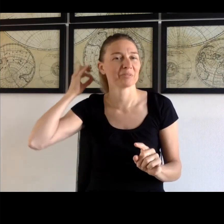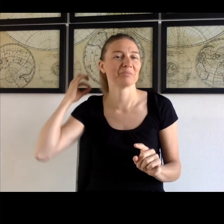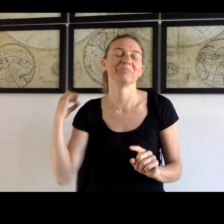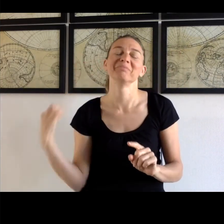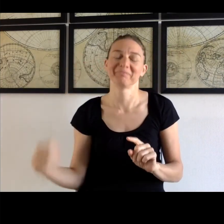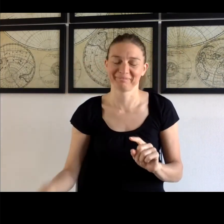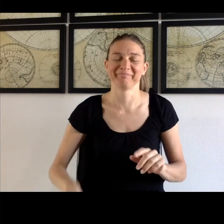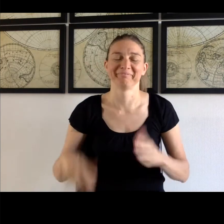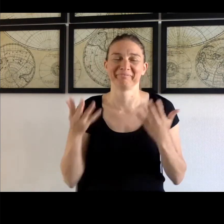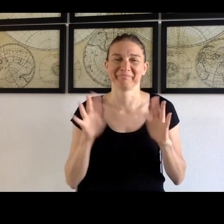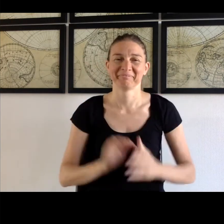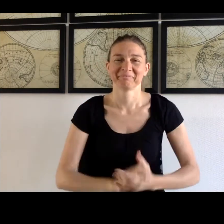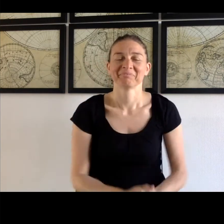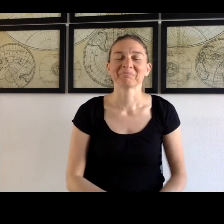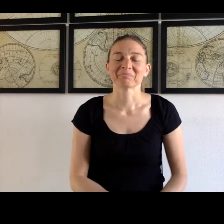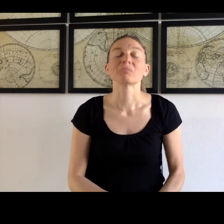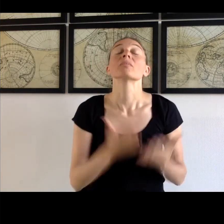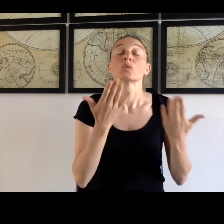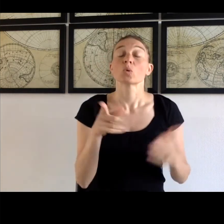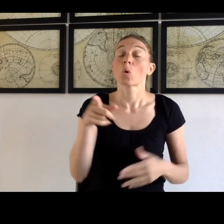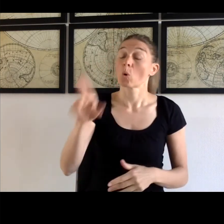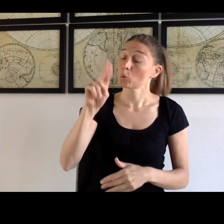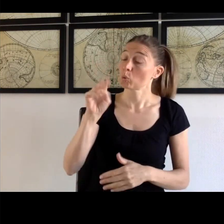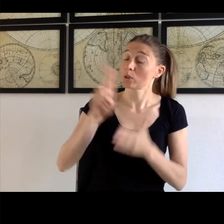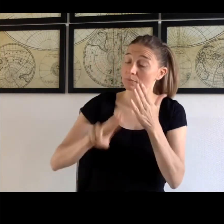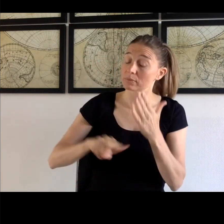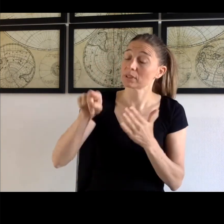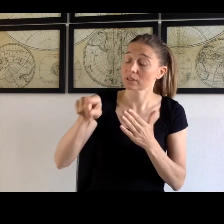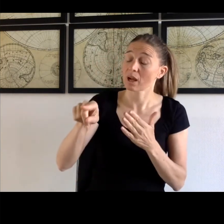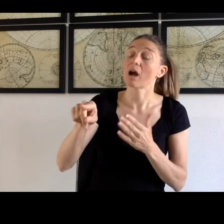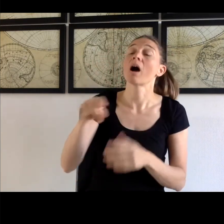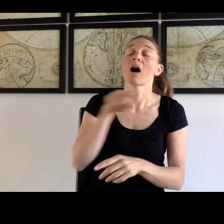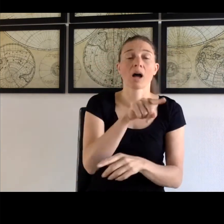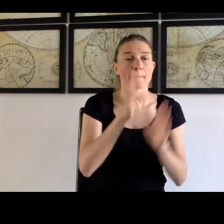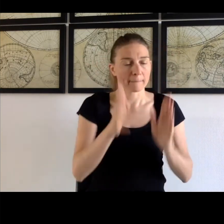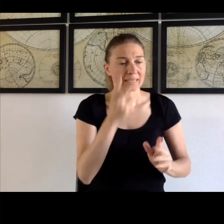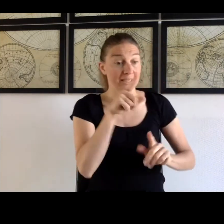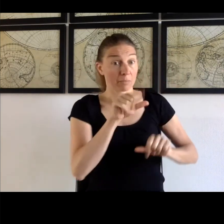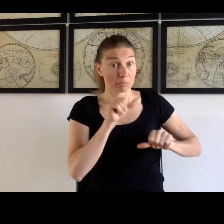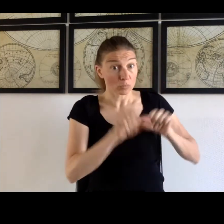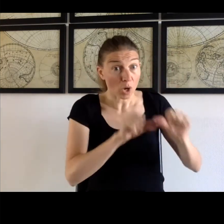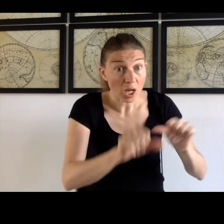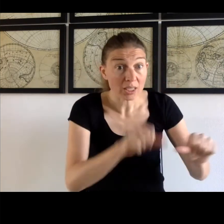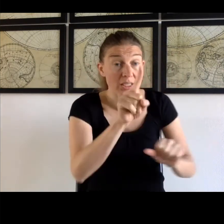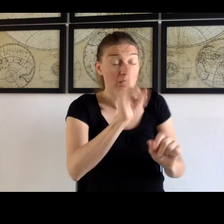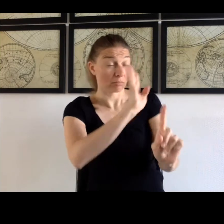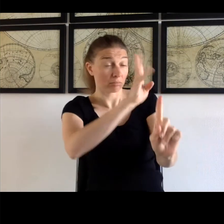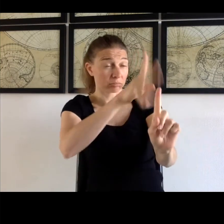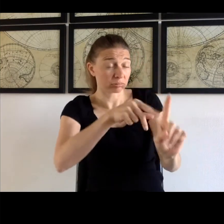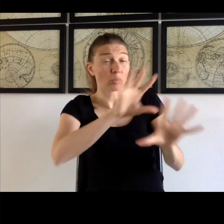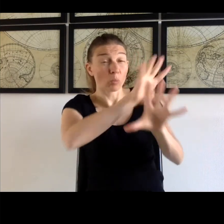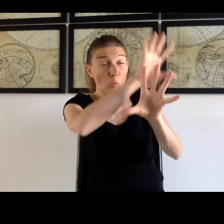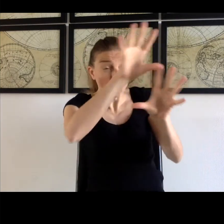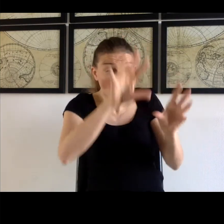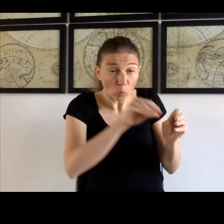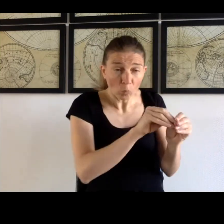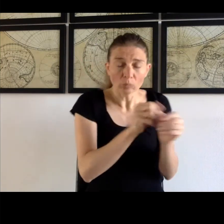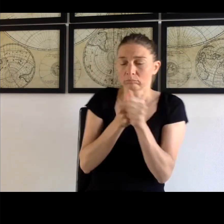be completely in line with the convention, that needs to be accessible, and that needs to be free, that we need to